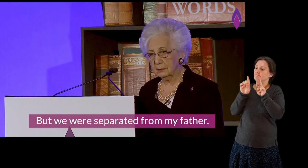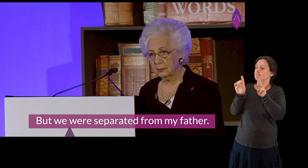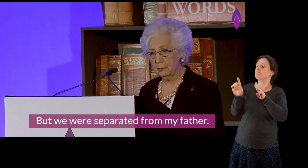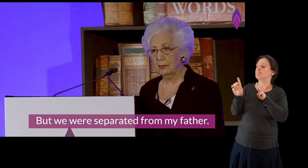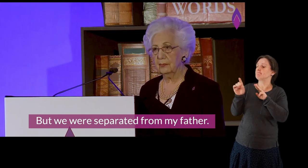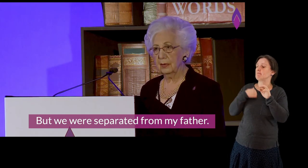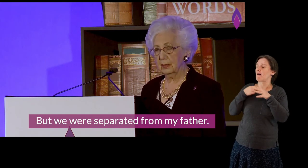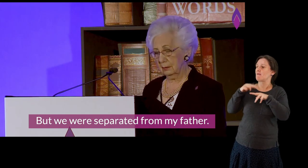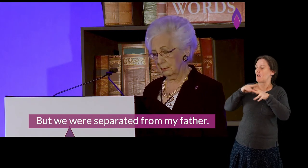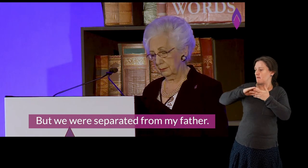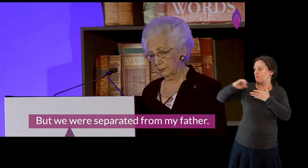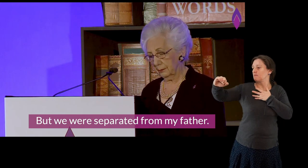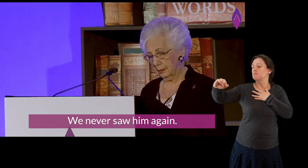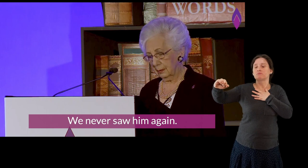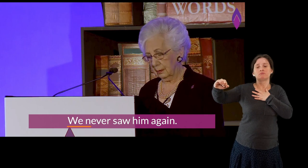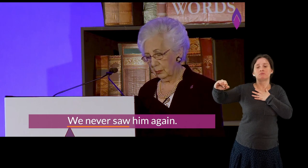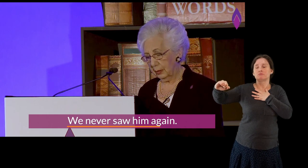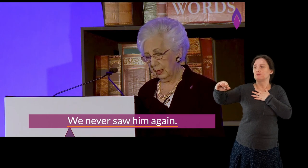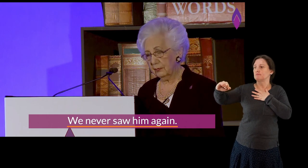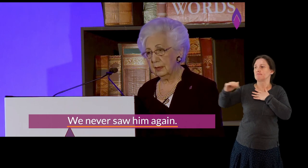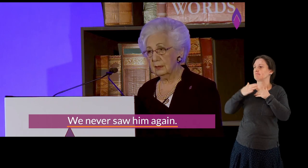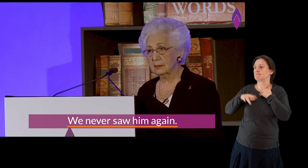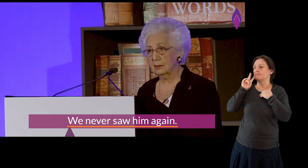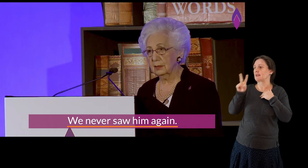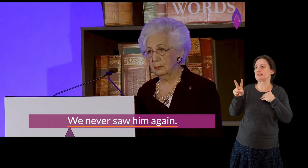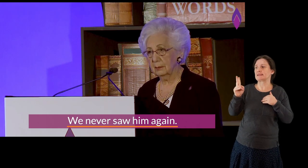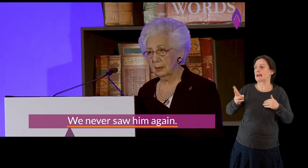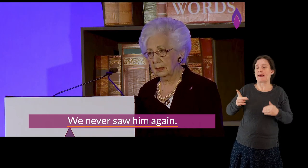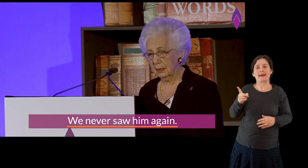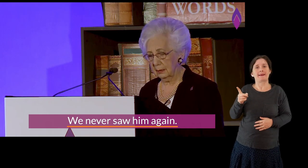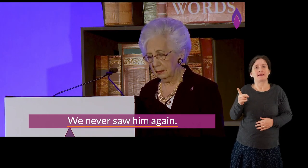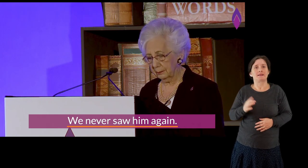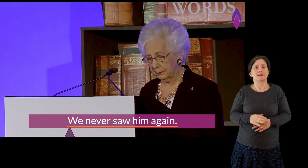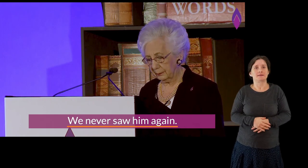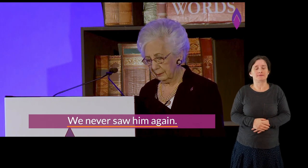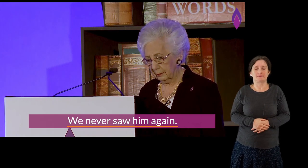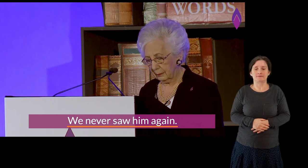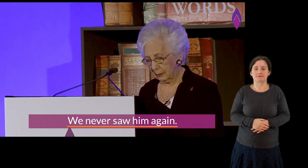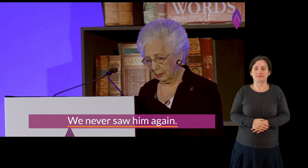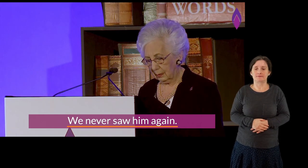separated from my father. We never saw him again.